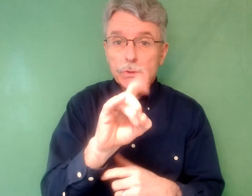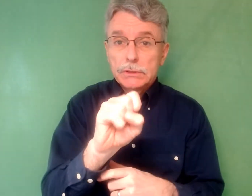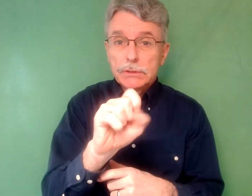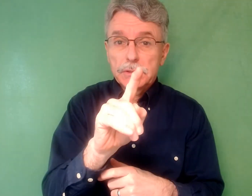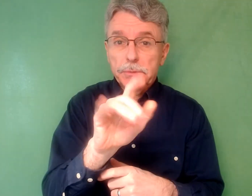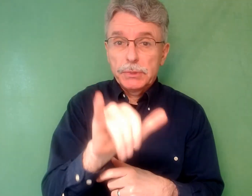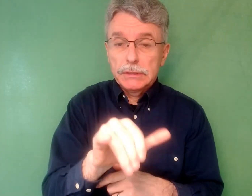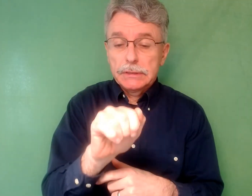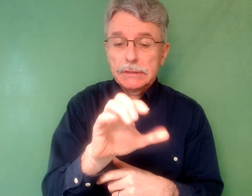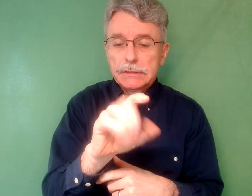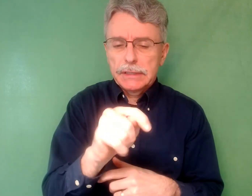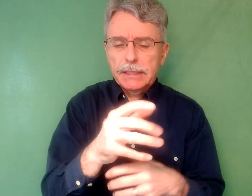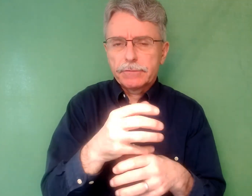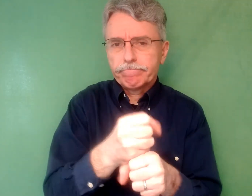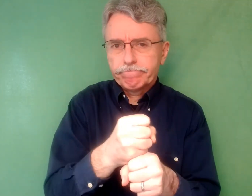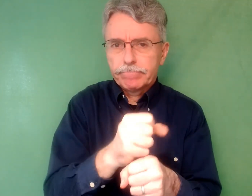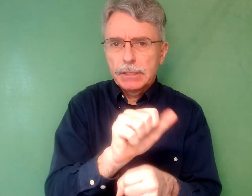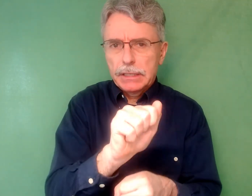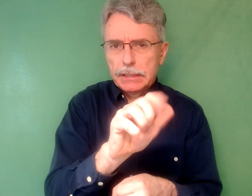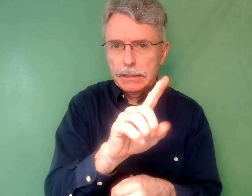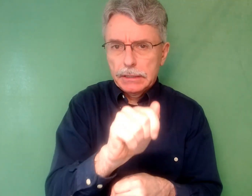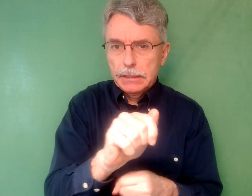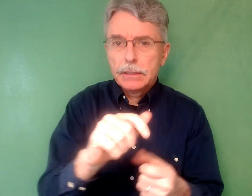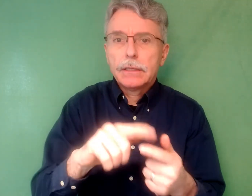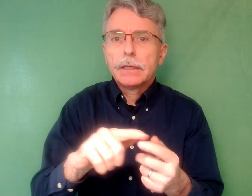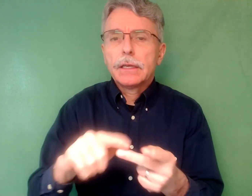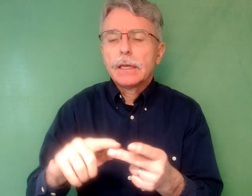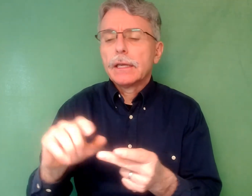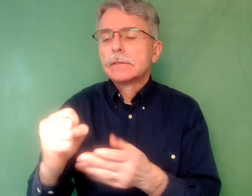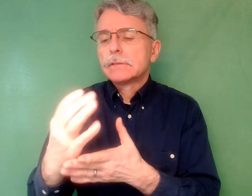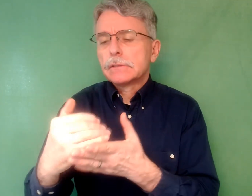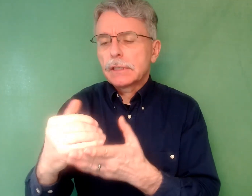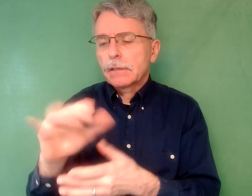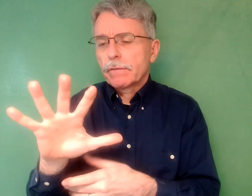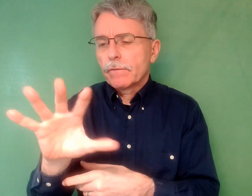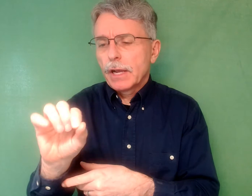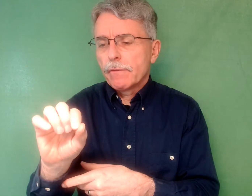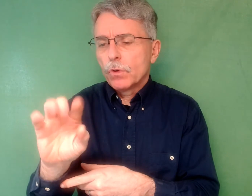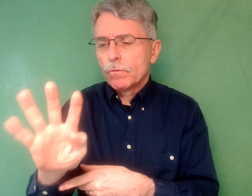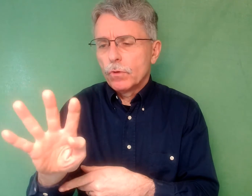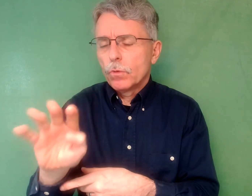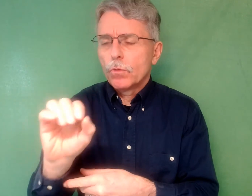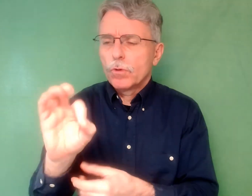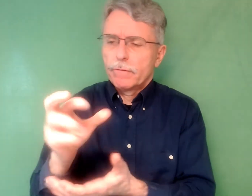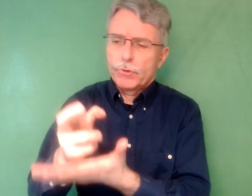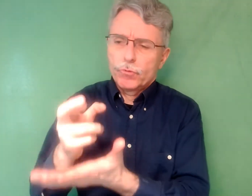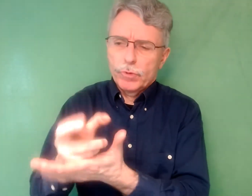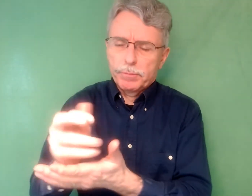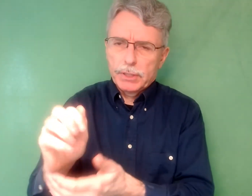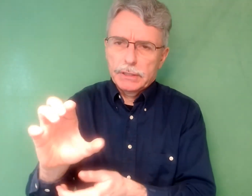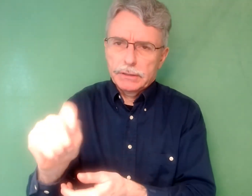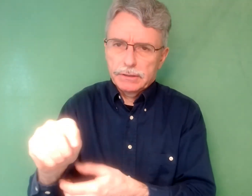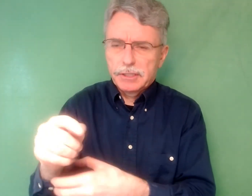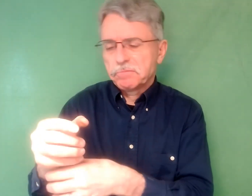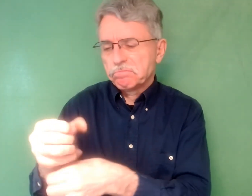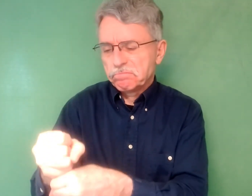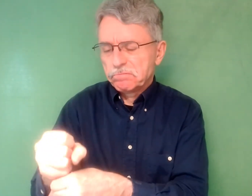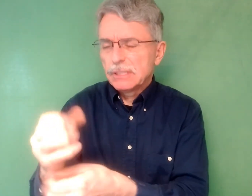rights organizations called the Protection and Advocacy, or P&A, network. Mr. Taylor and Ms.